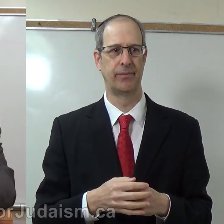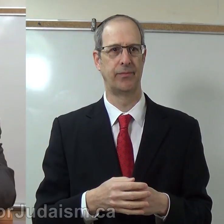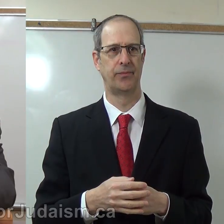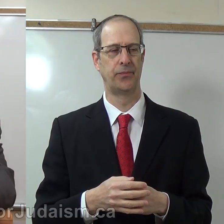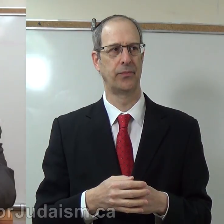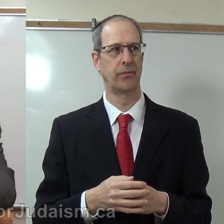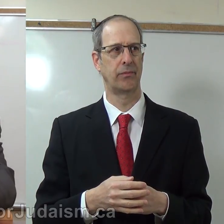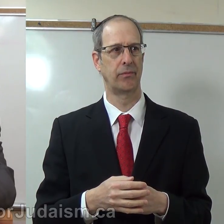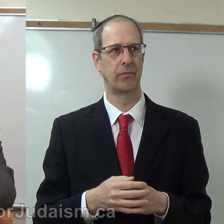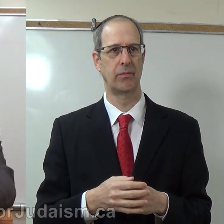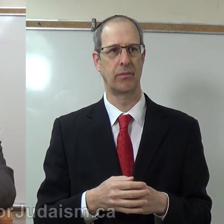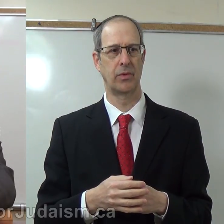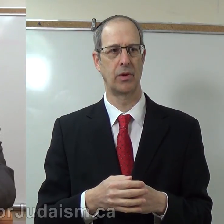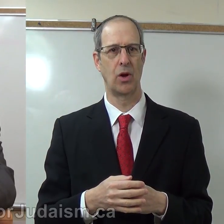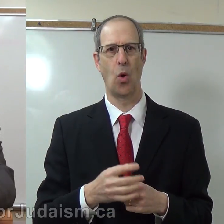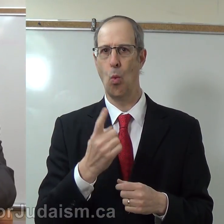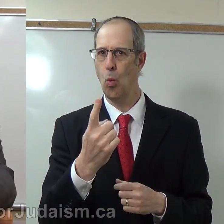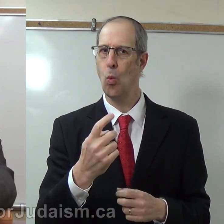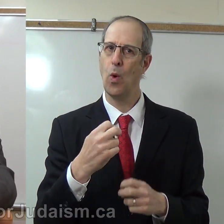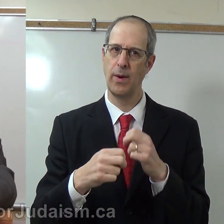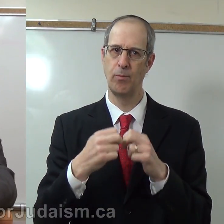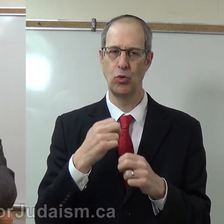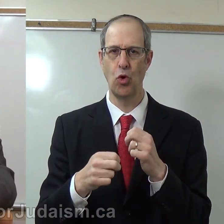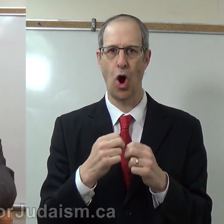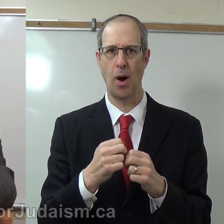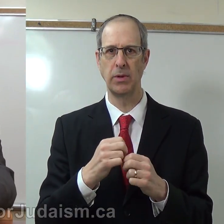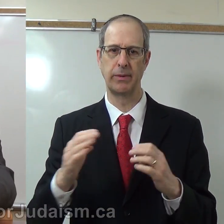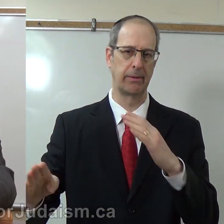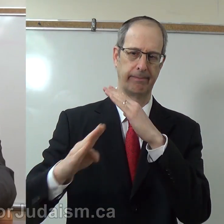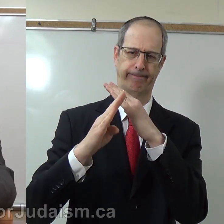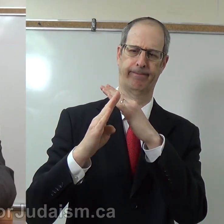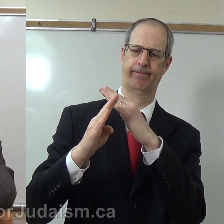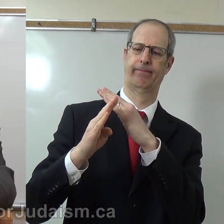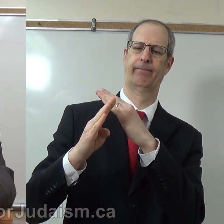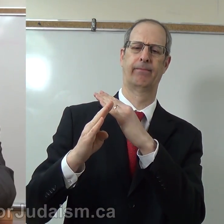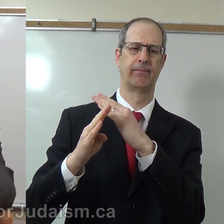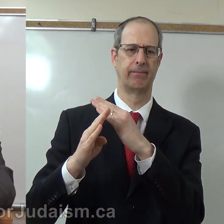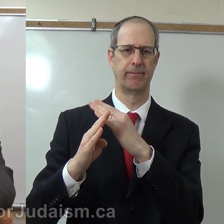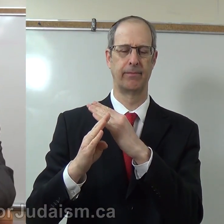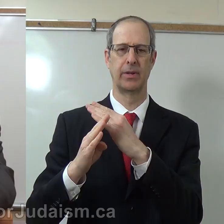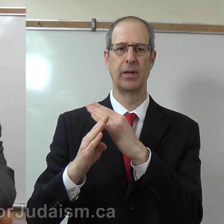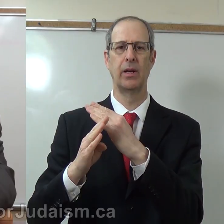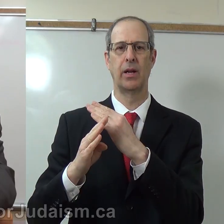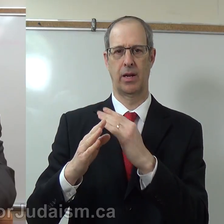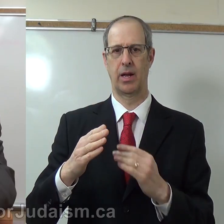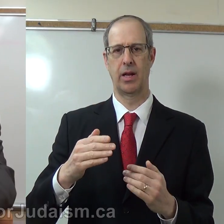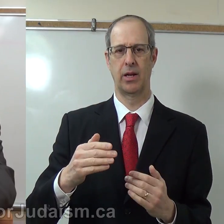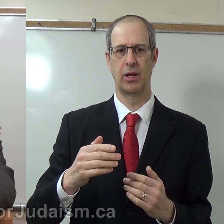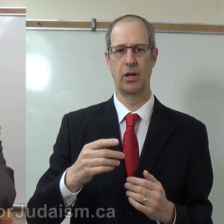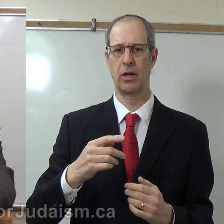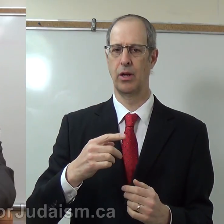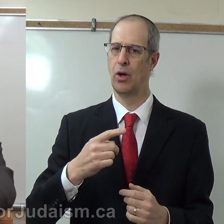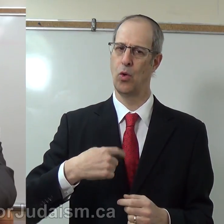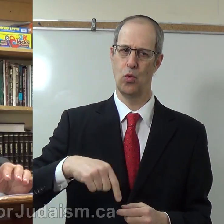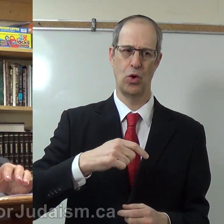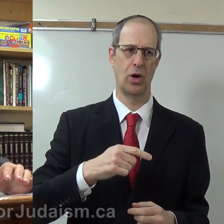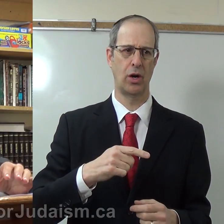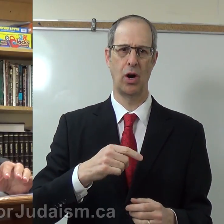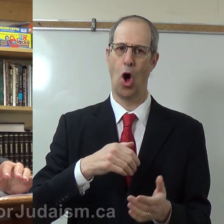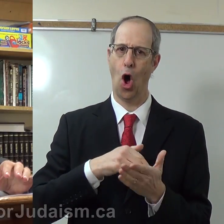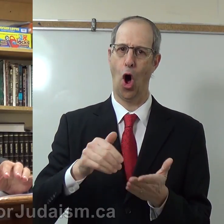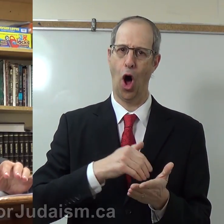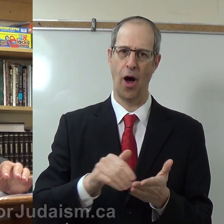And one of the greatest problems that gets in our way is that we are often our